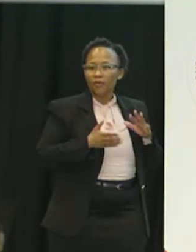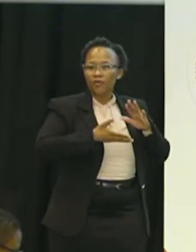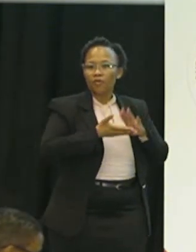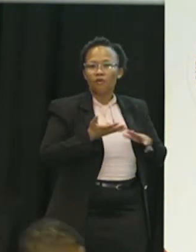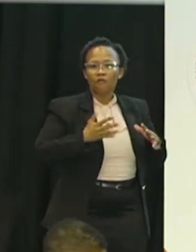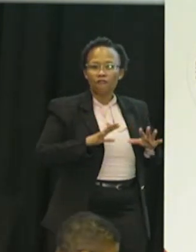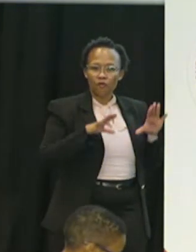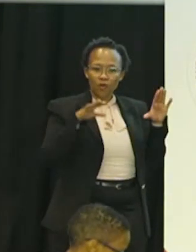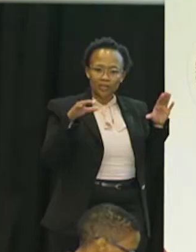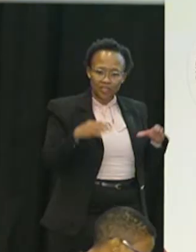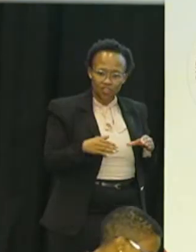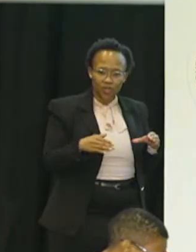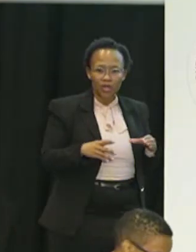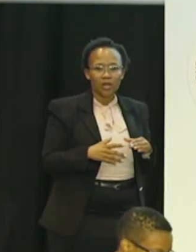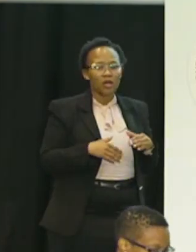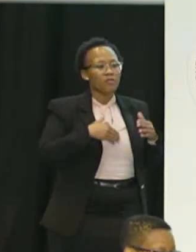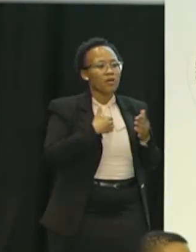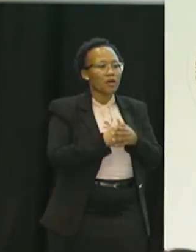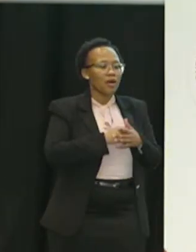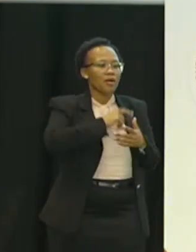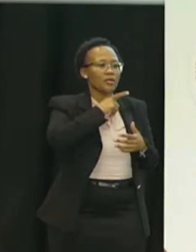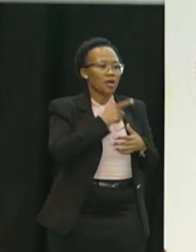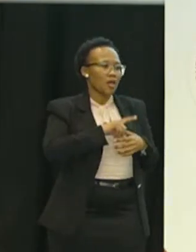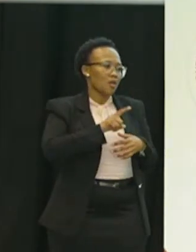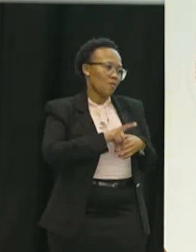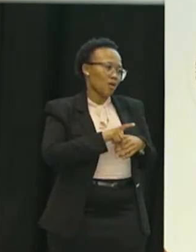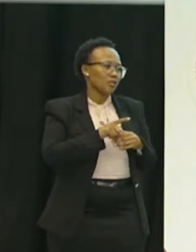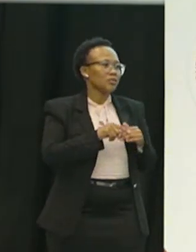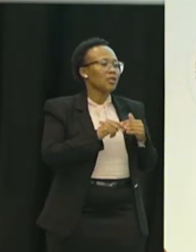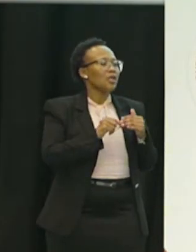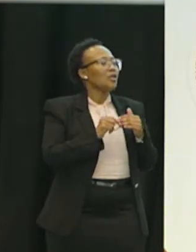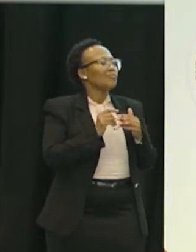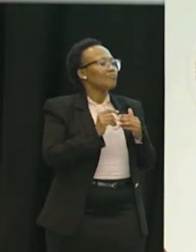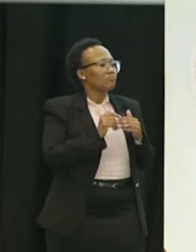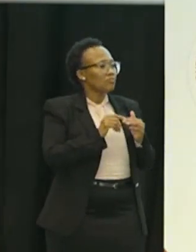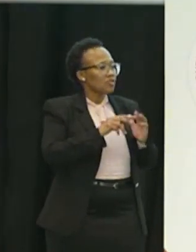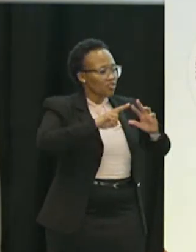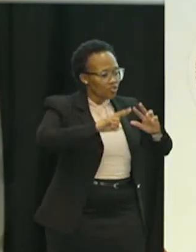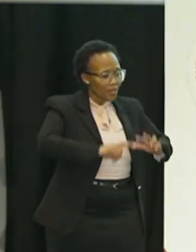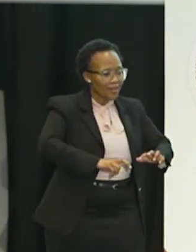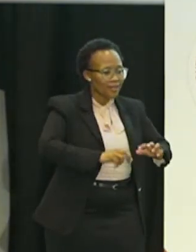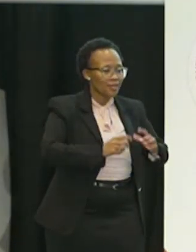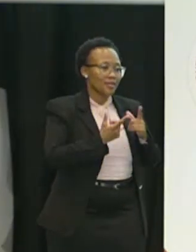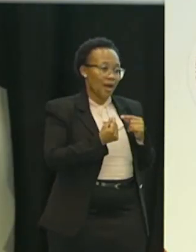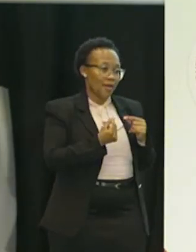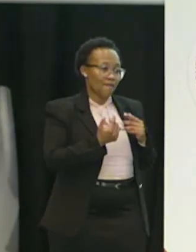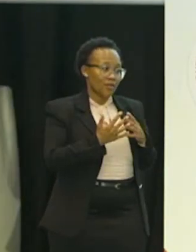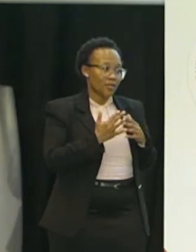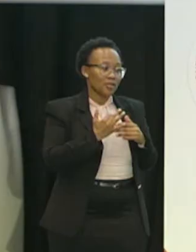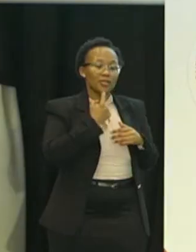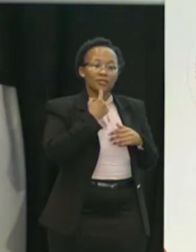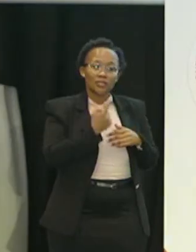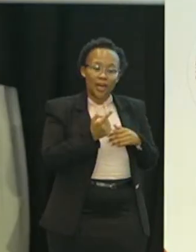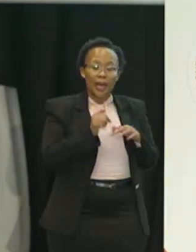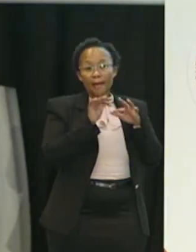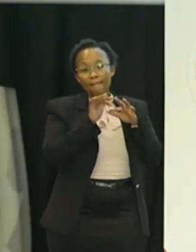about all of the studies that has been done that disputes this fact that people do smoke